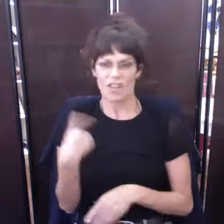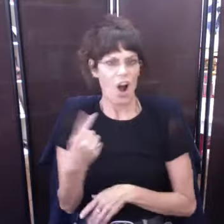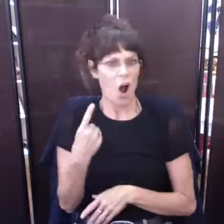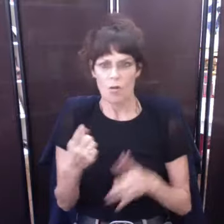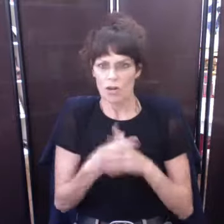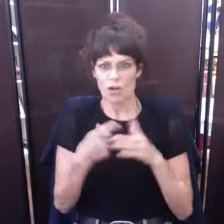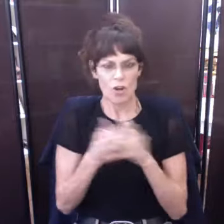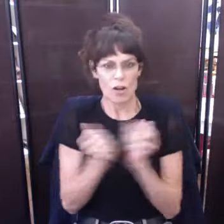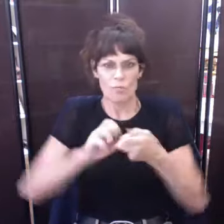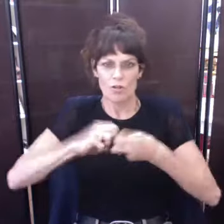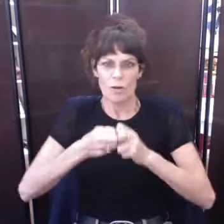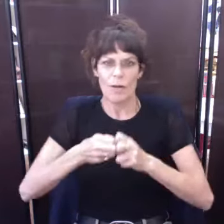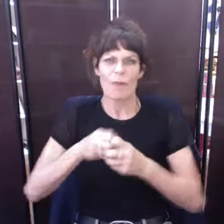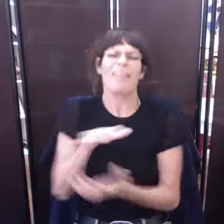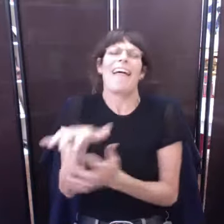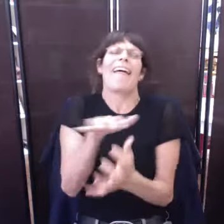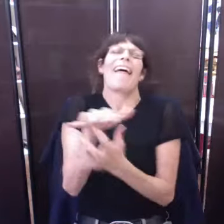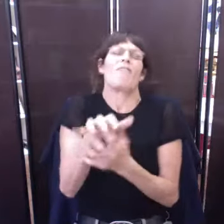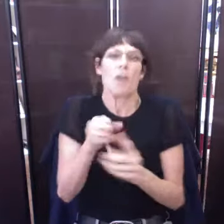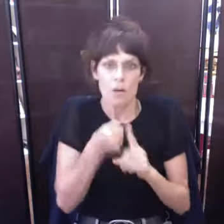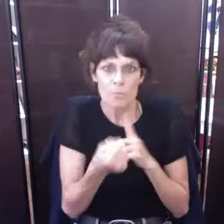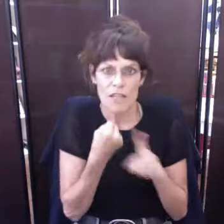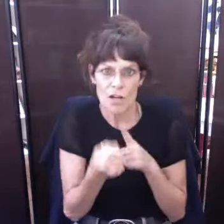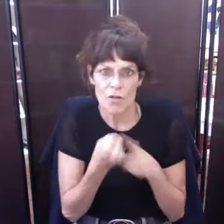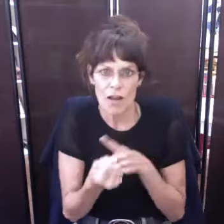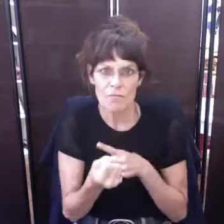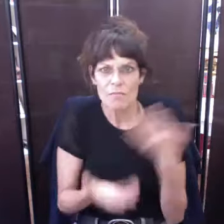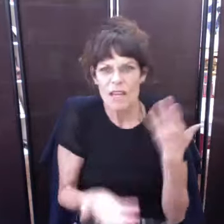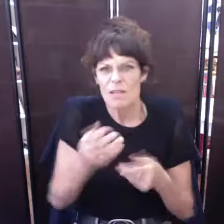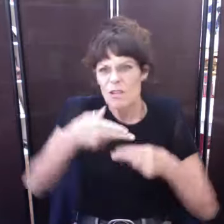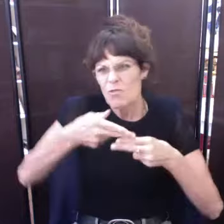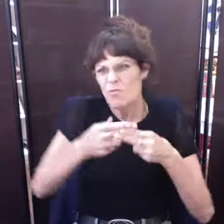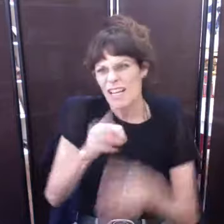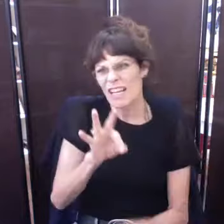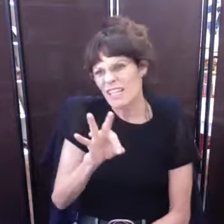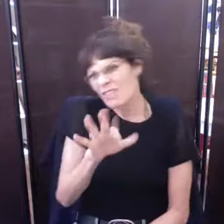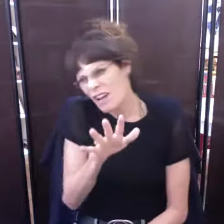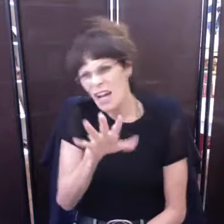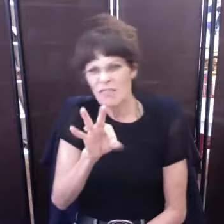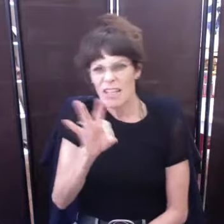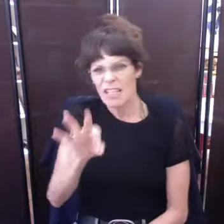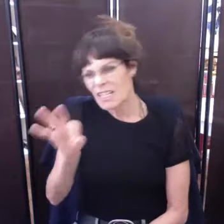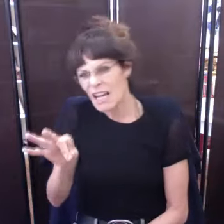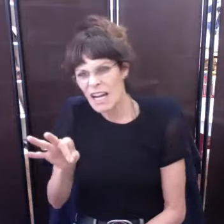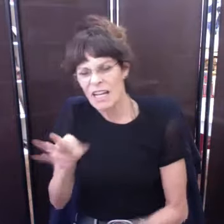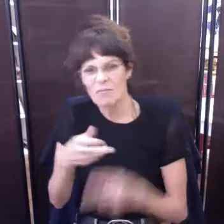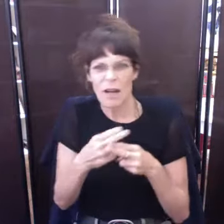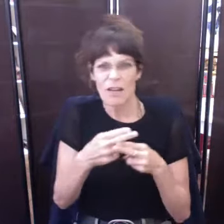laugh hysterically or beat the crap out of somebody. I was maybe 95 pounds, 99 pounds, soaking wet. And I was a scrapper. And my